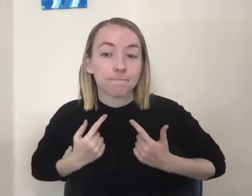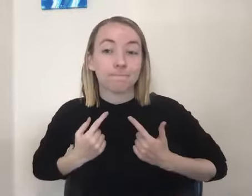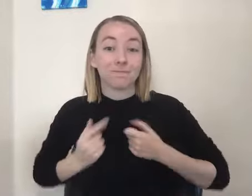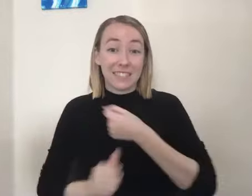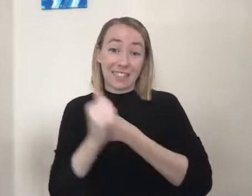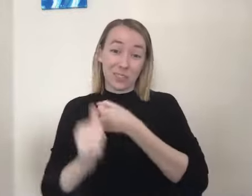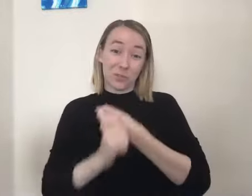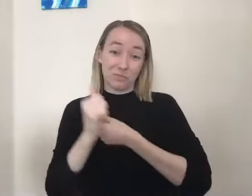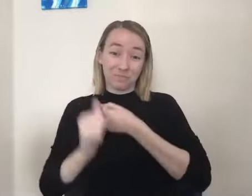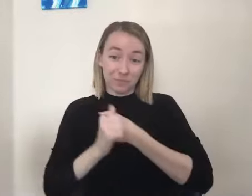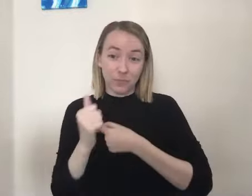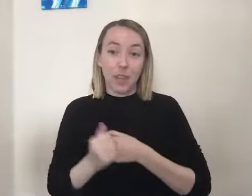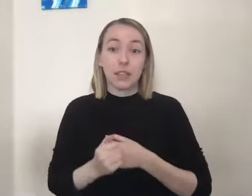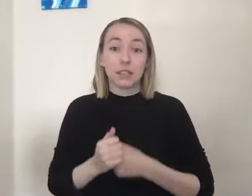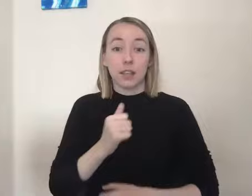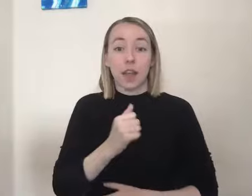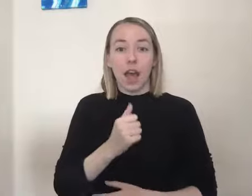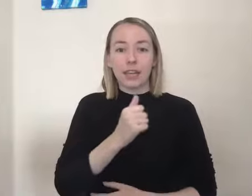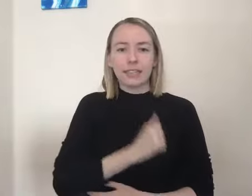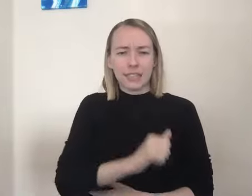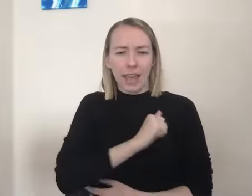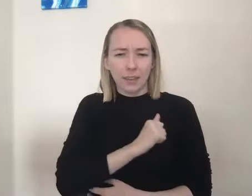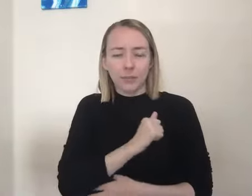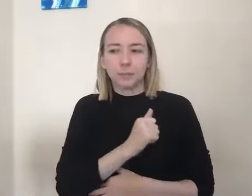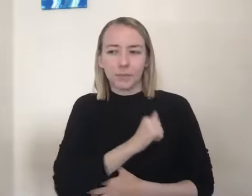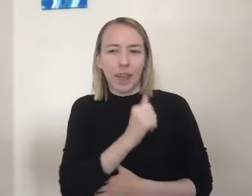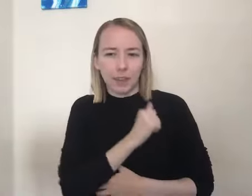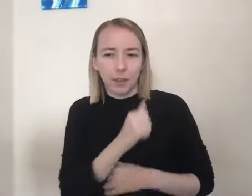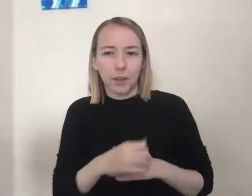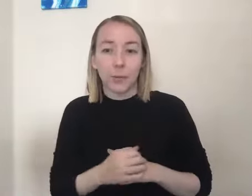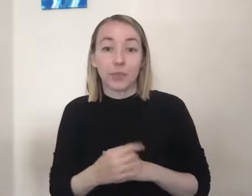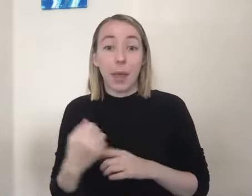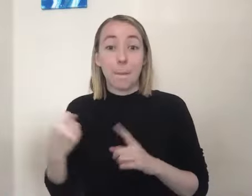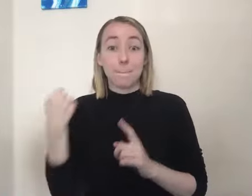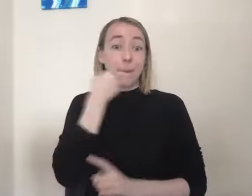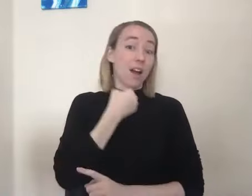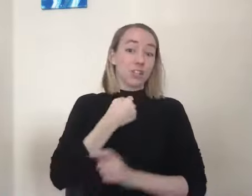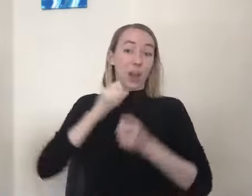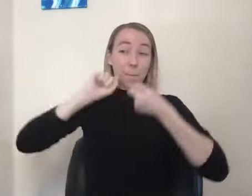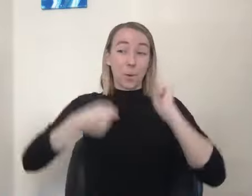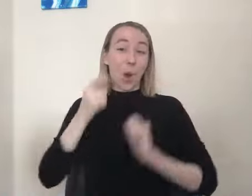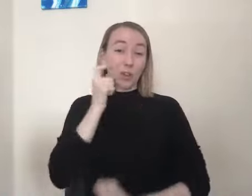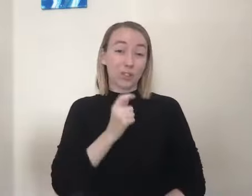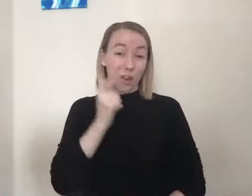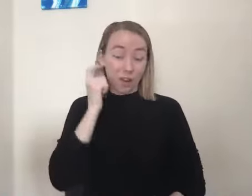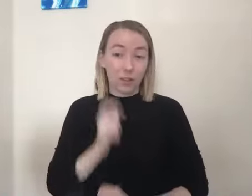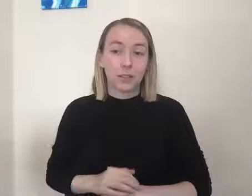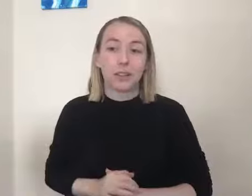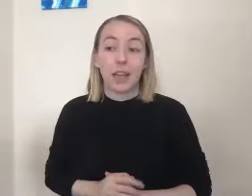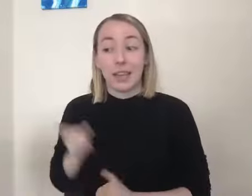and he to remove himself from Glasgow for fear of his life and us as a family were being threatened by these